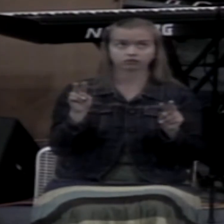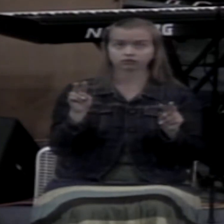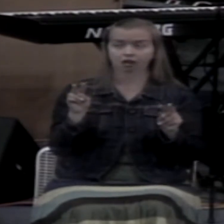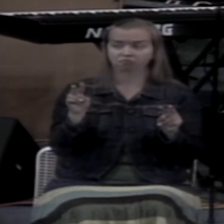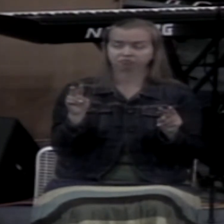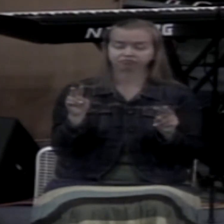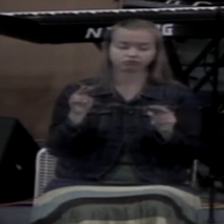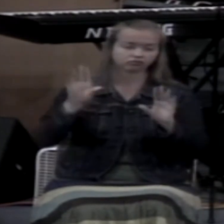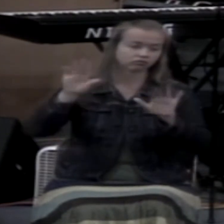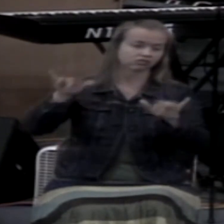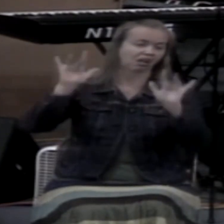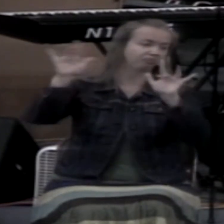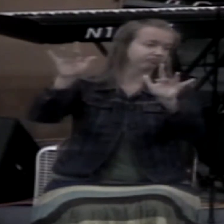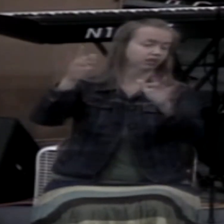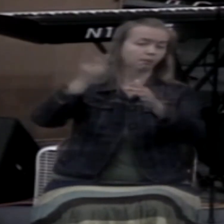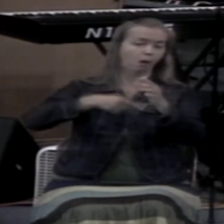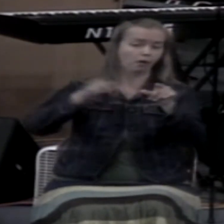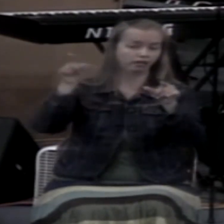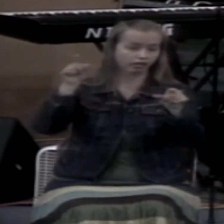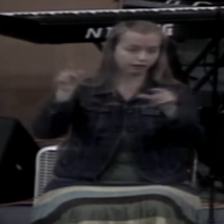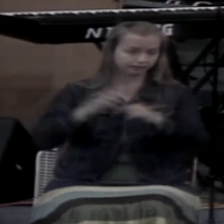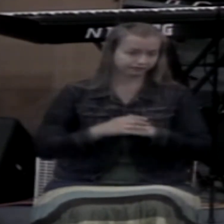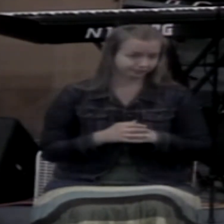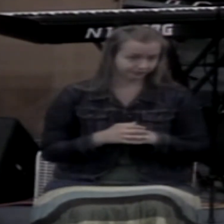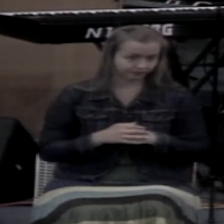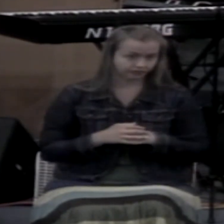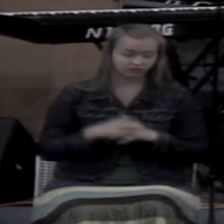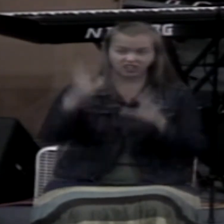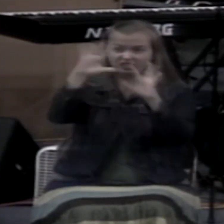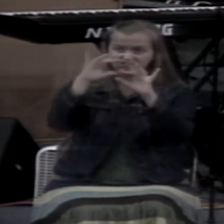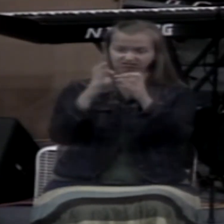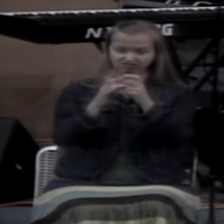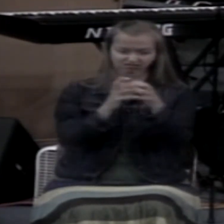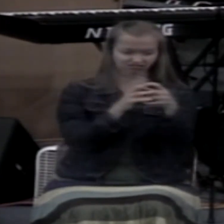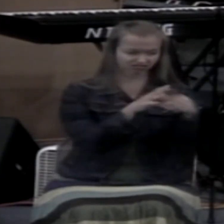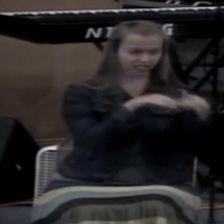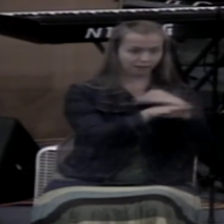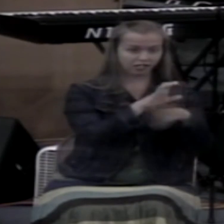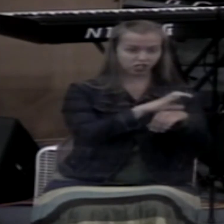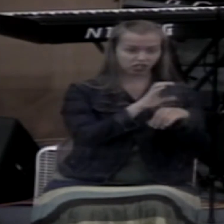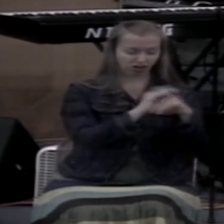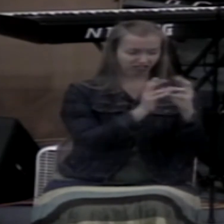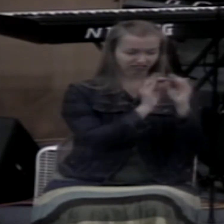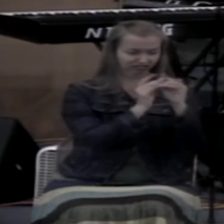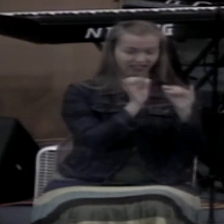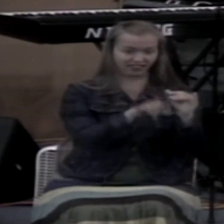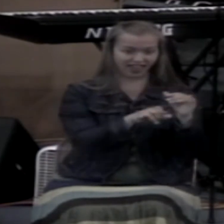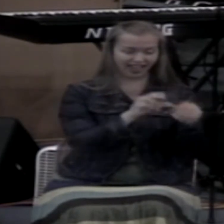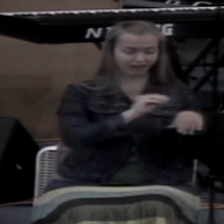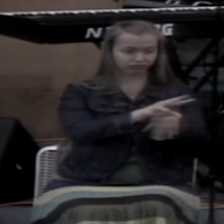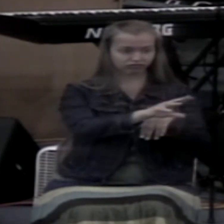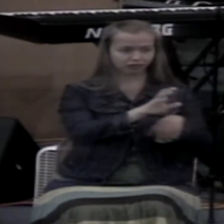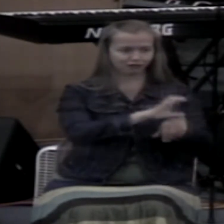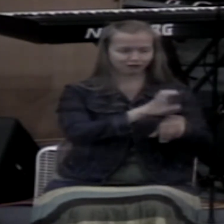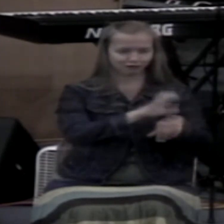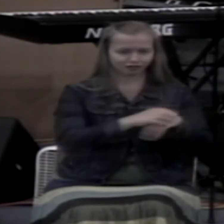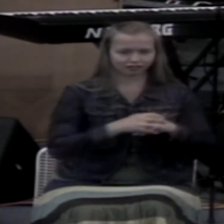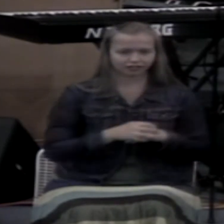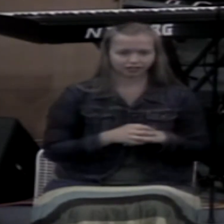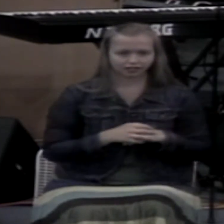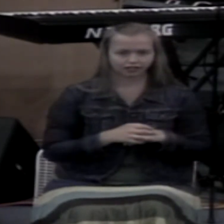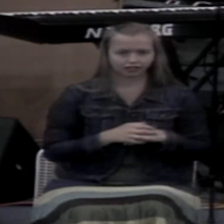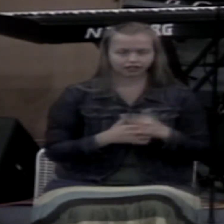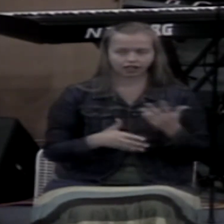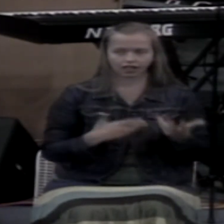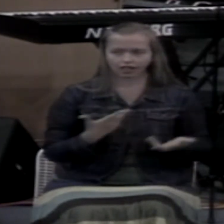And after a while, then the congregation not trusting the pastor. And the pastor's taking it out on the people and using